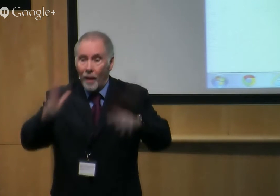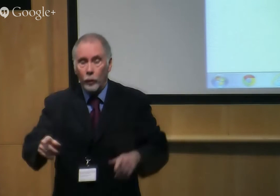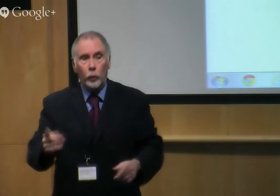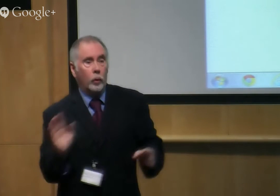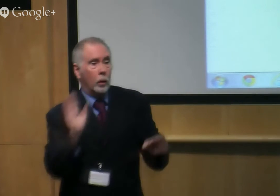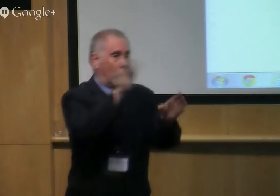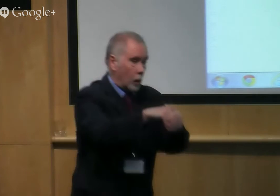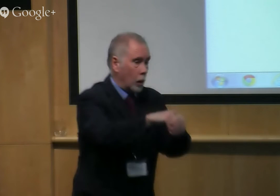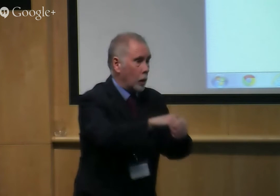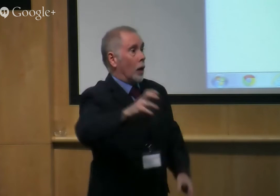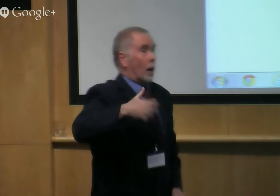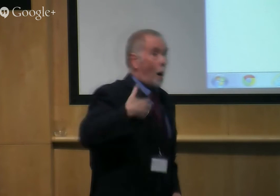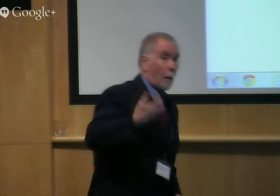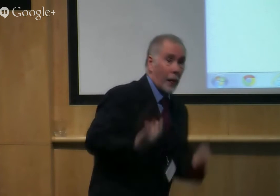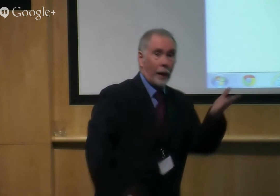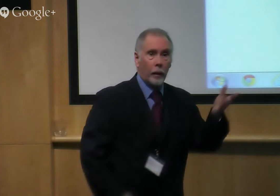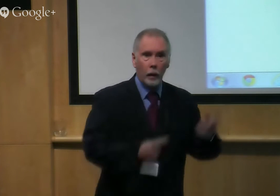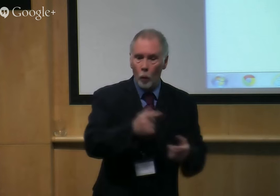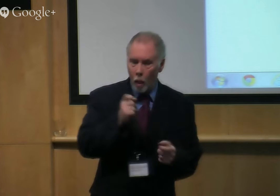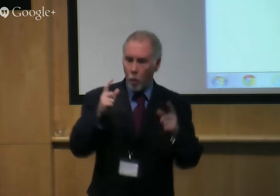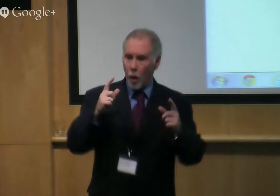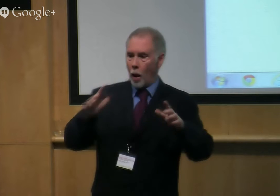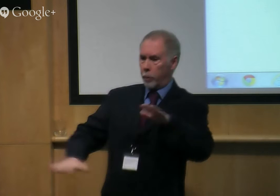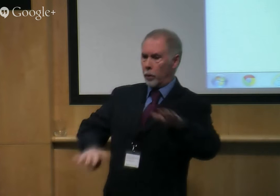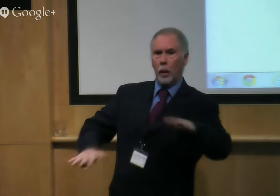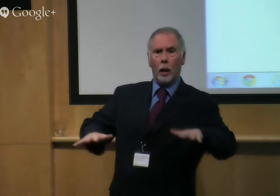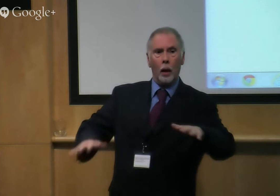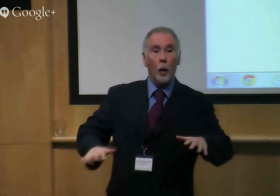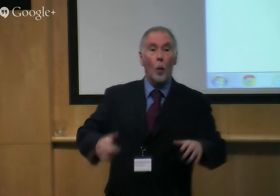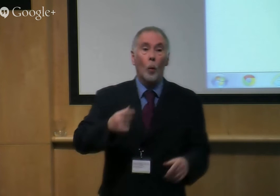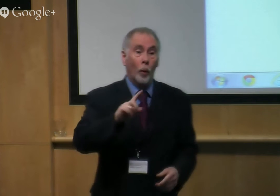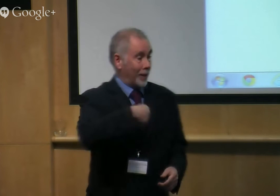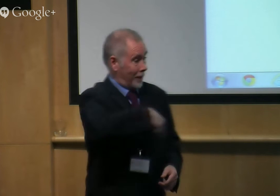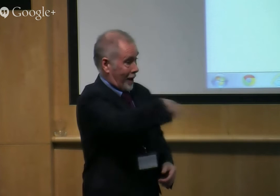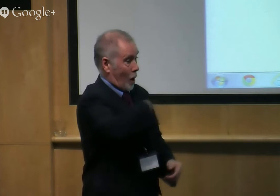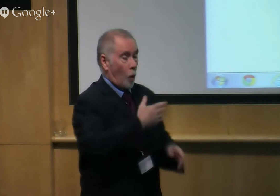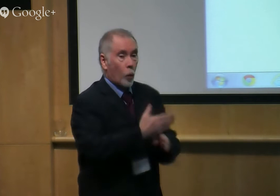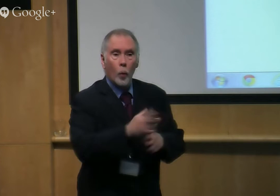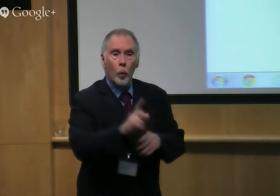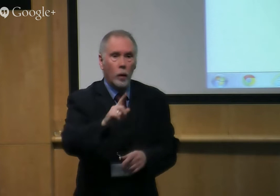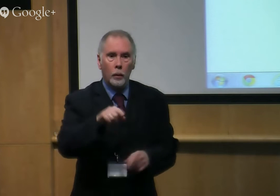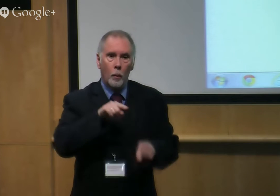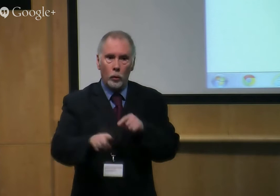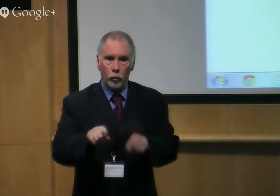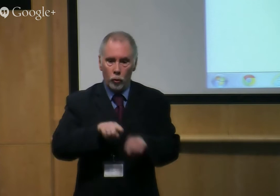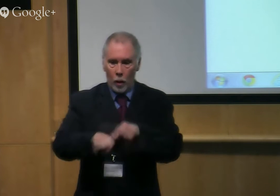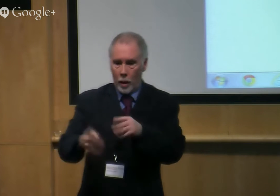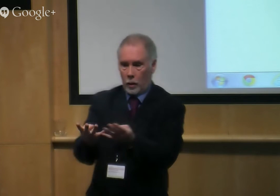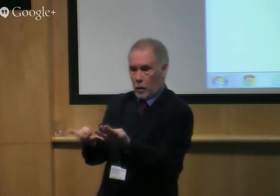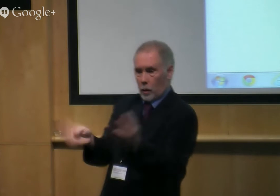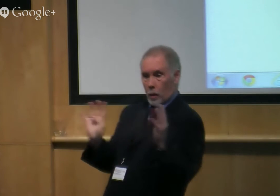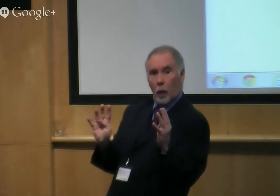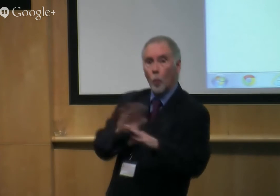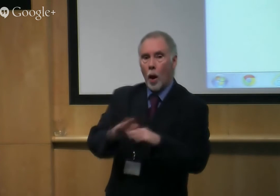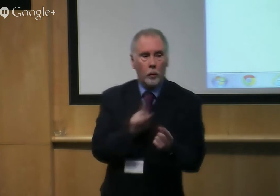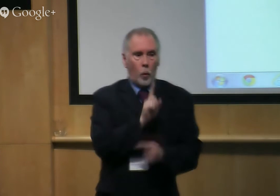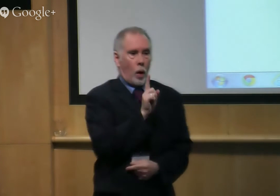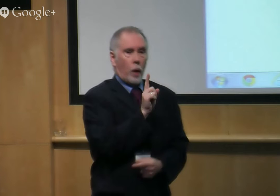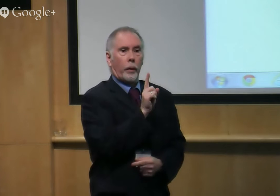used to saying, it's okay, never mind, oh dear. Actually, we need to start standing up for what we need, for our rights,